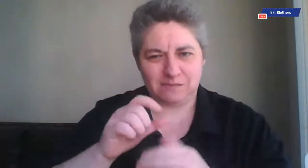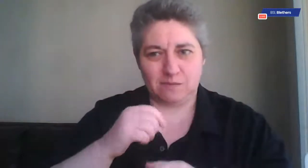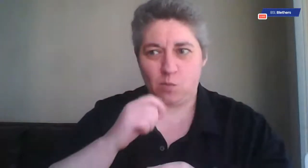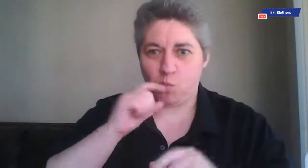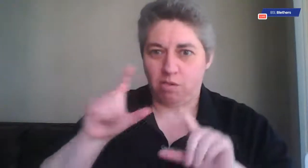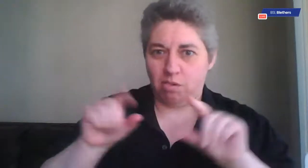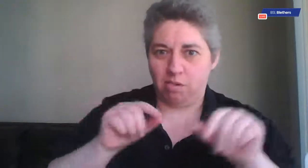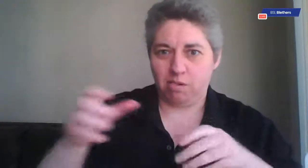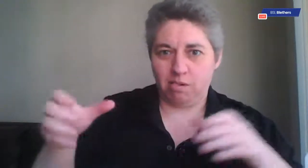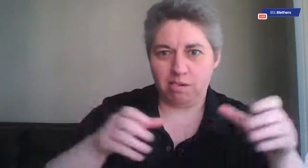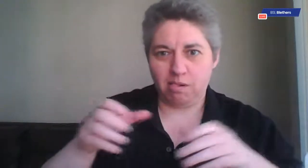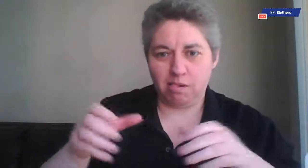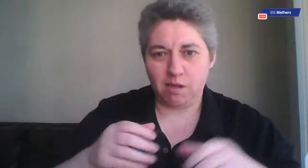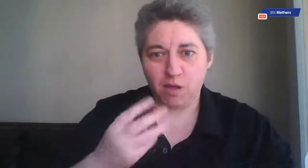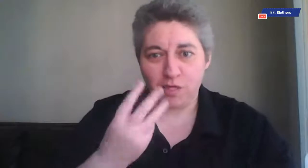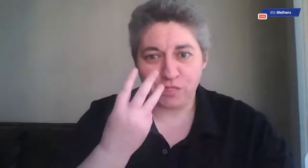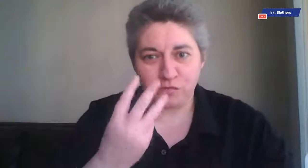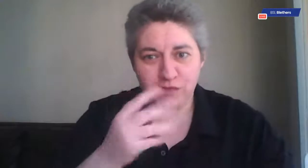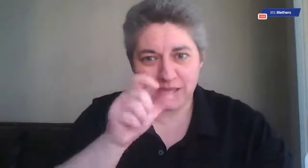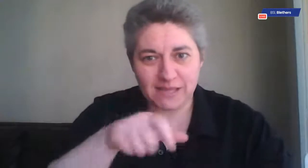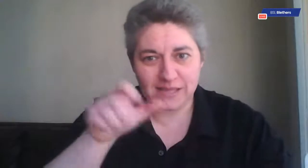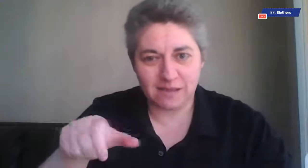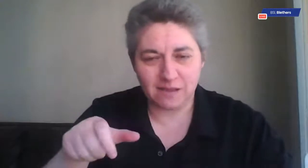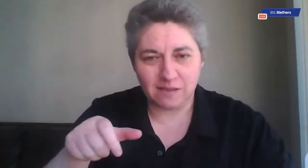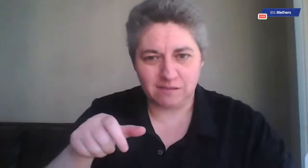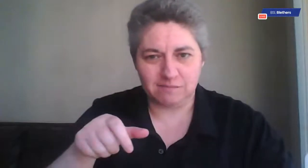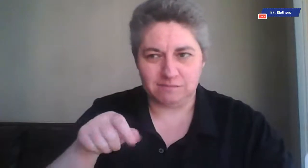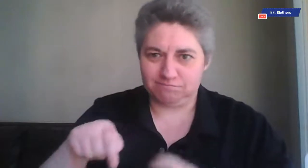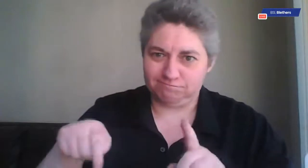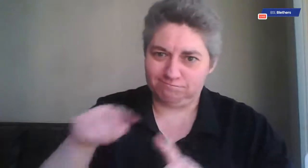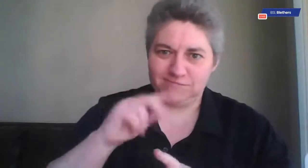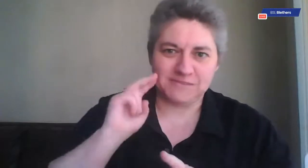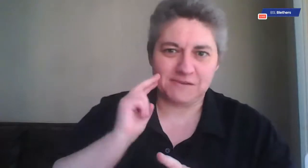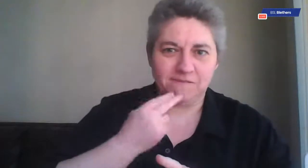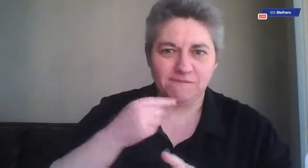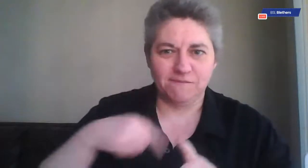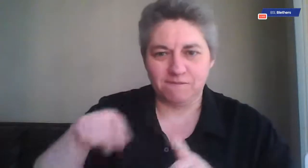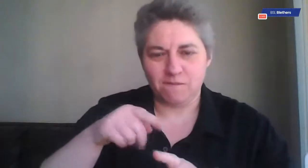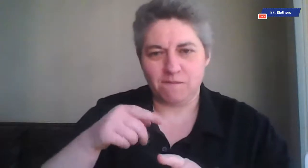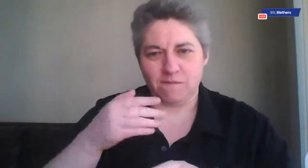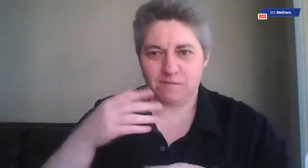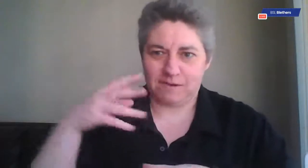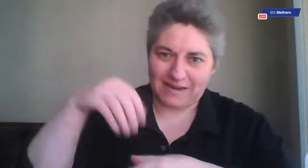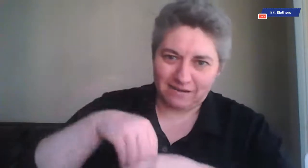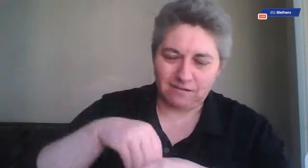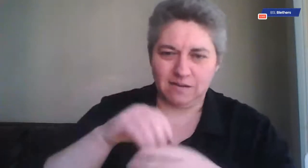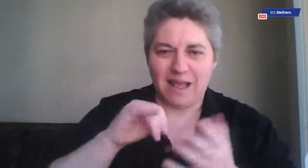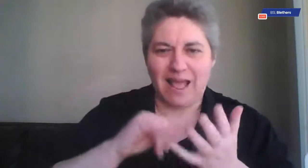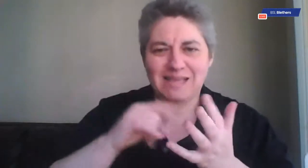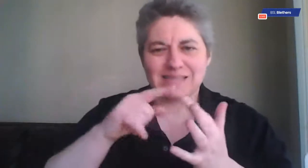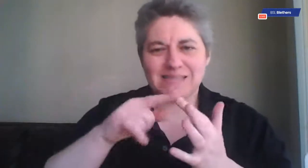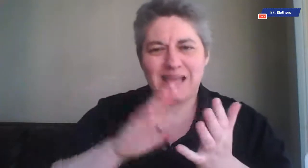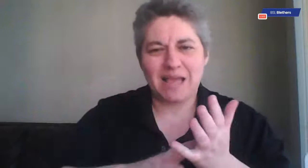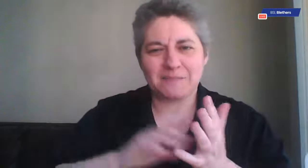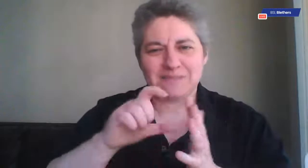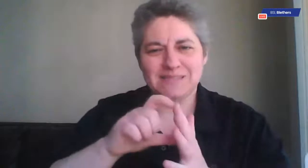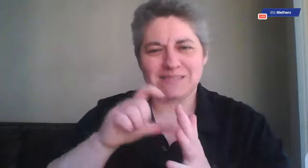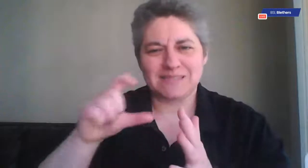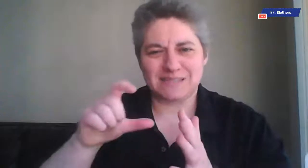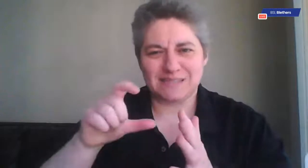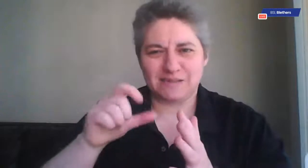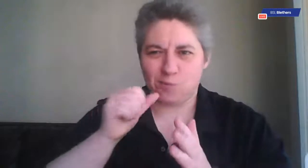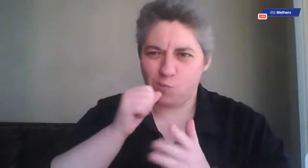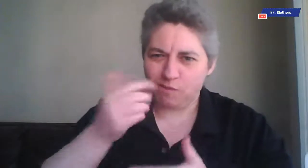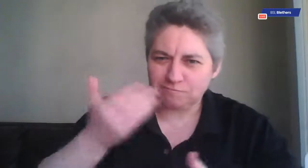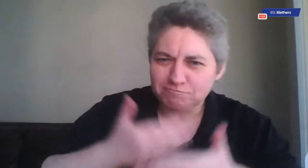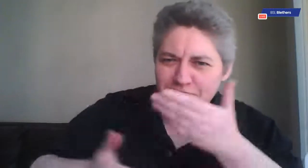Minority Deaf Club. So we'll be having we're having actually three guests who are all deaf, who are